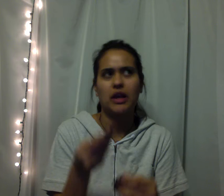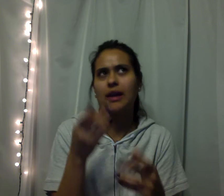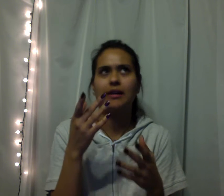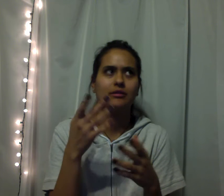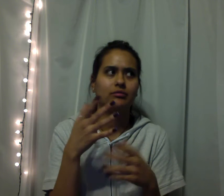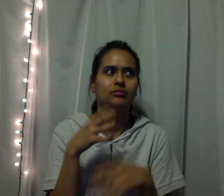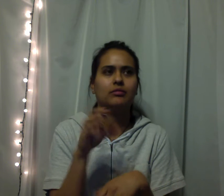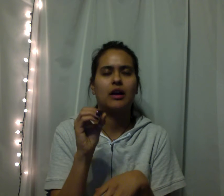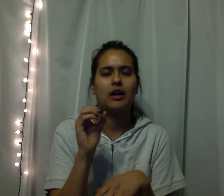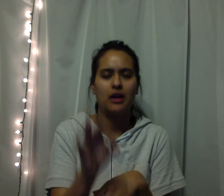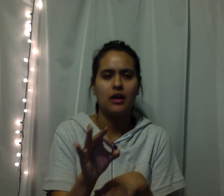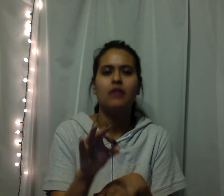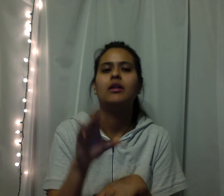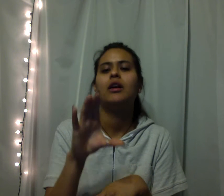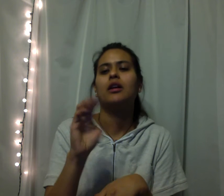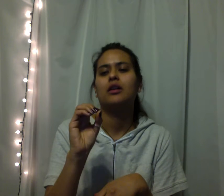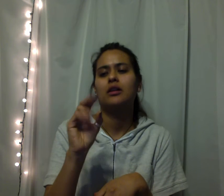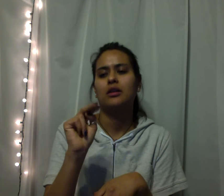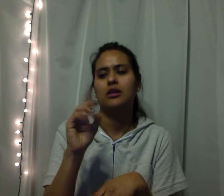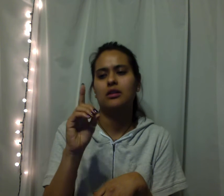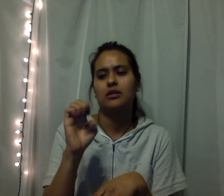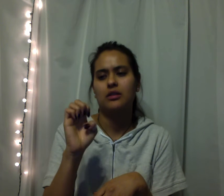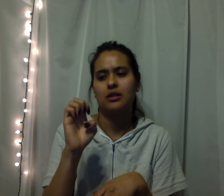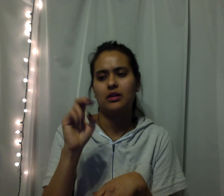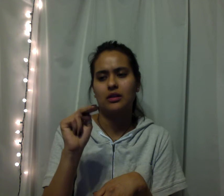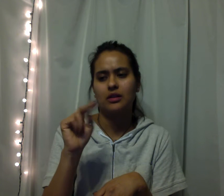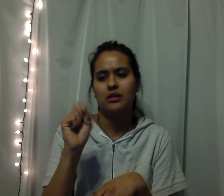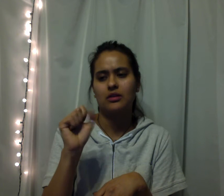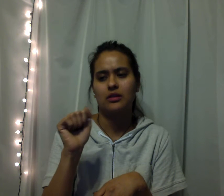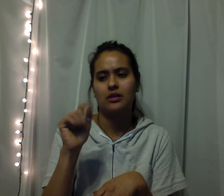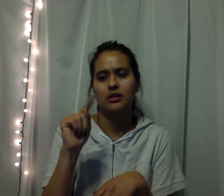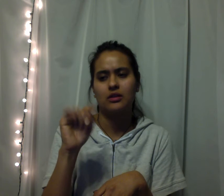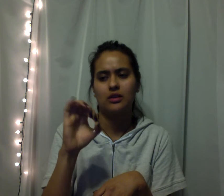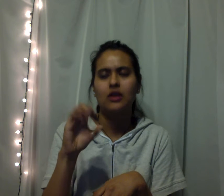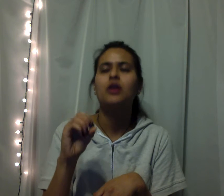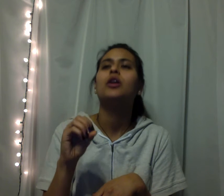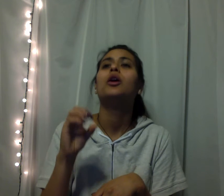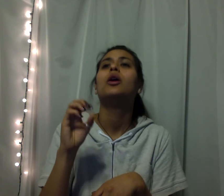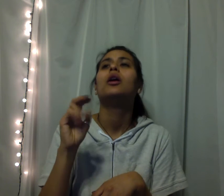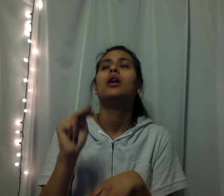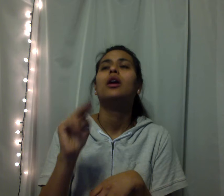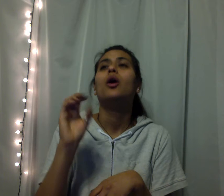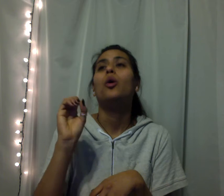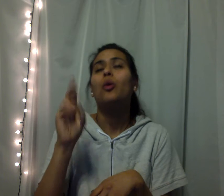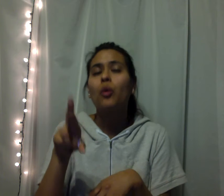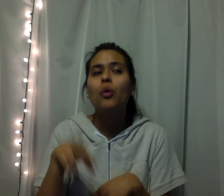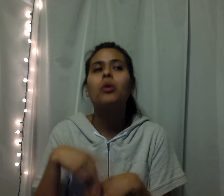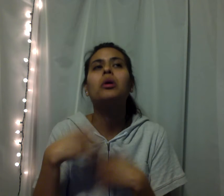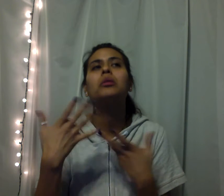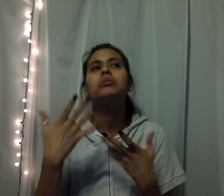Or some time when they've experienced what they thought was condensation? Curtis? Like